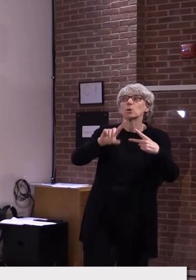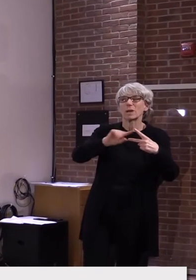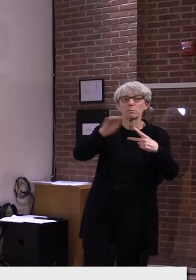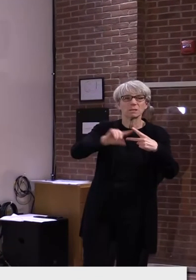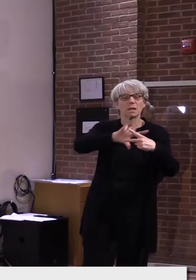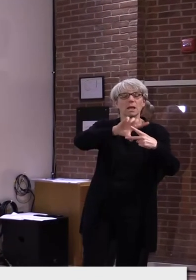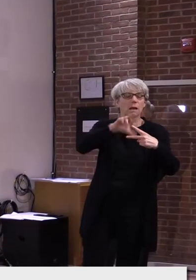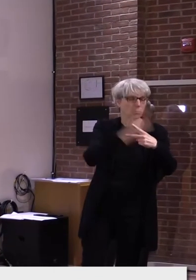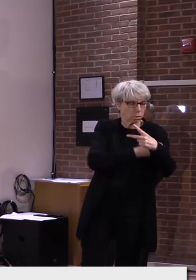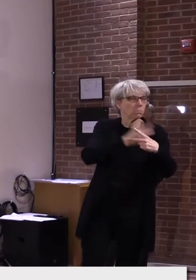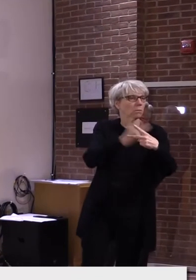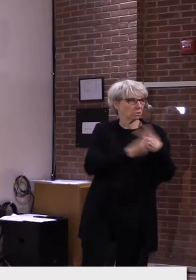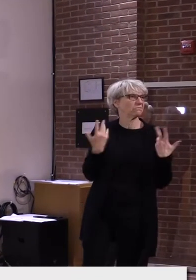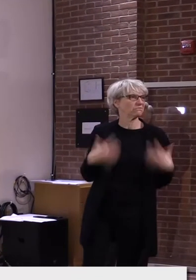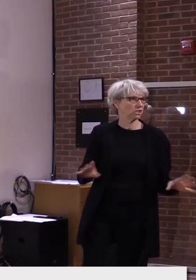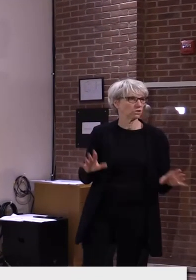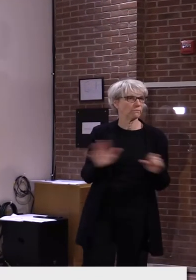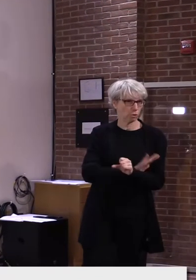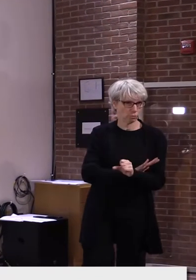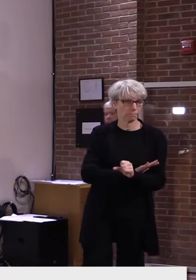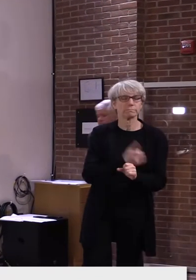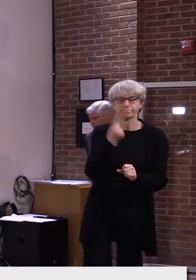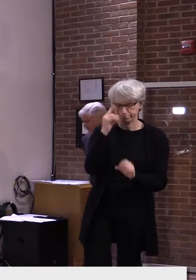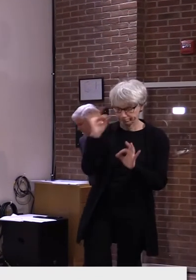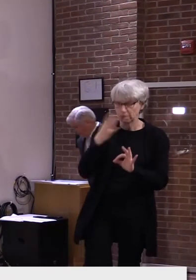20% fully vaccinated. Thank you.